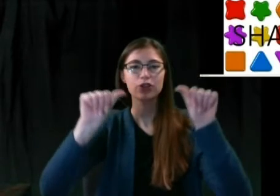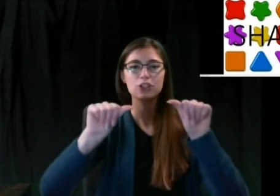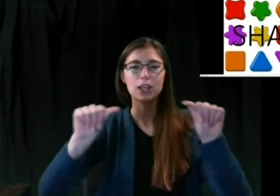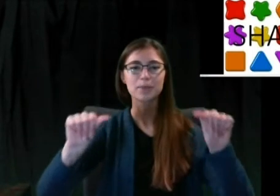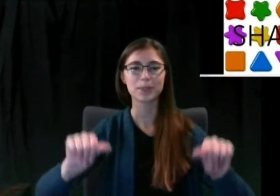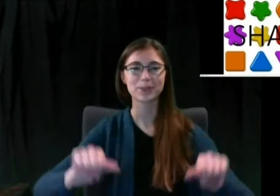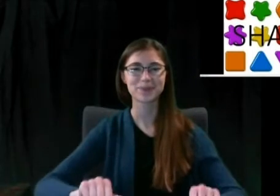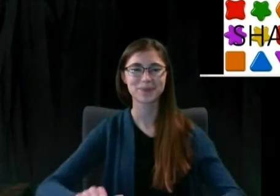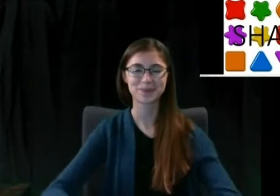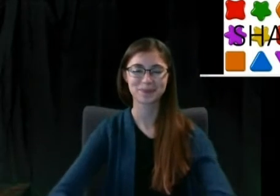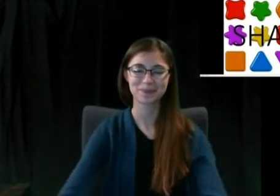Shape.